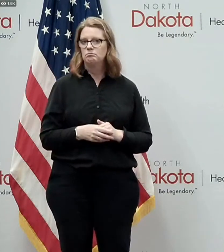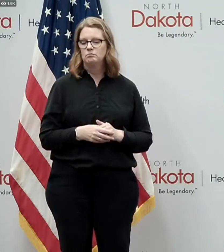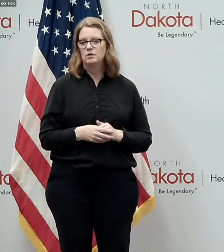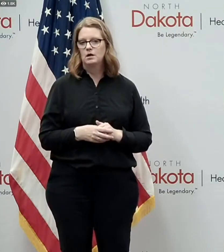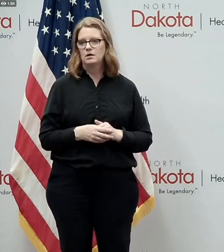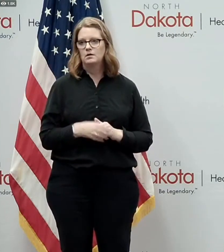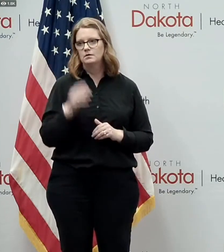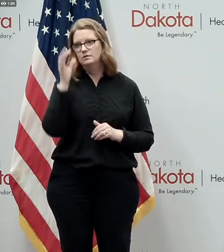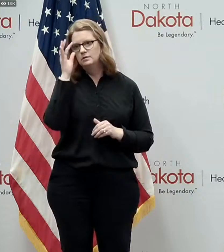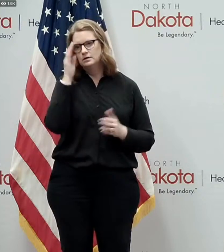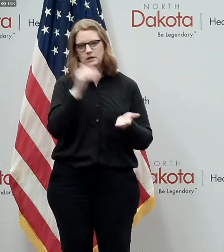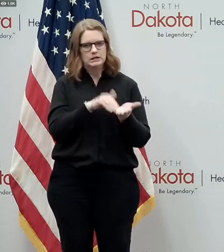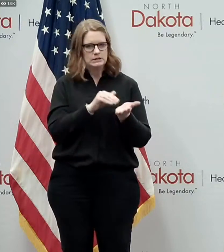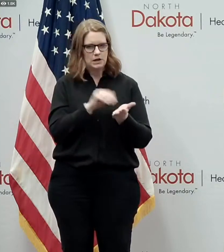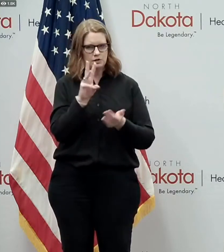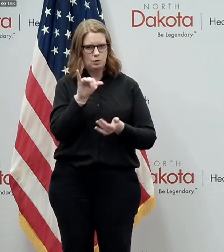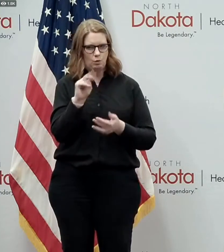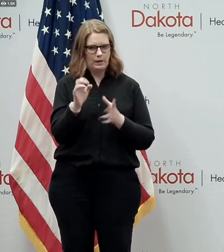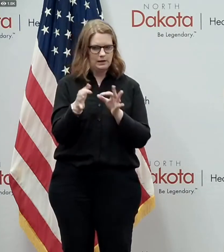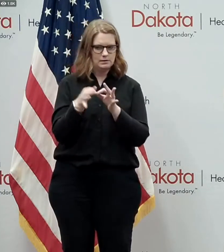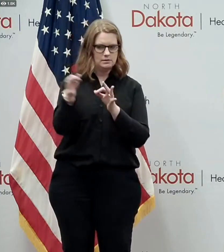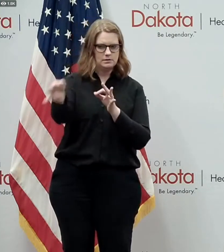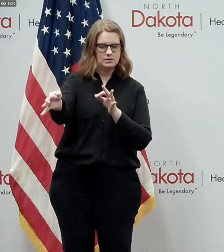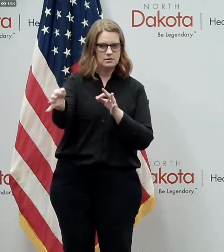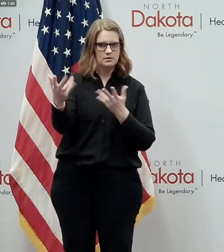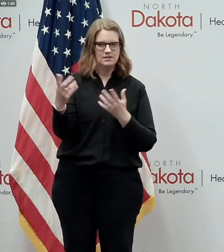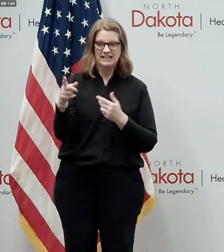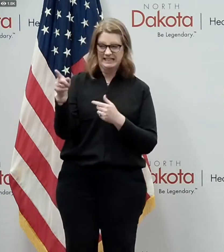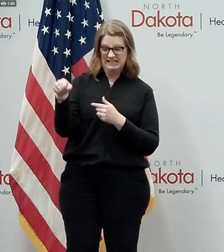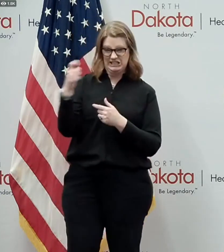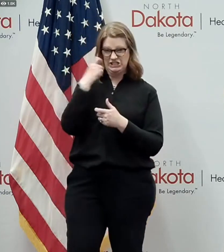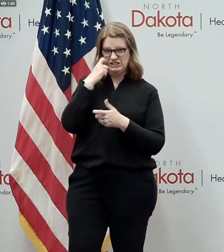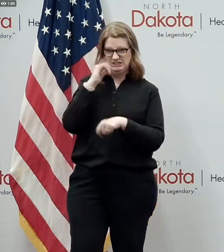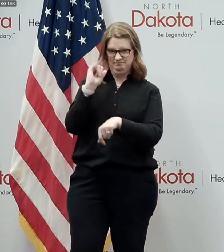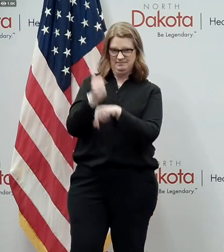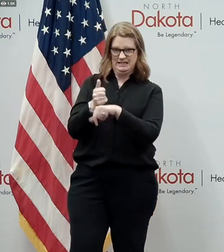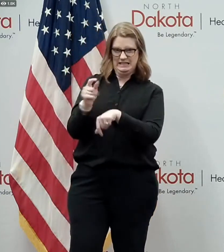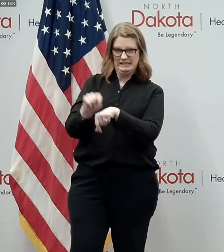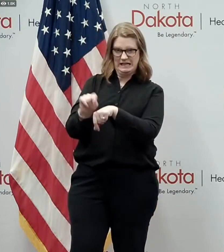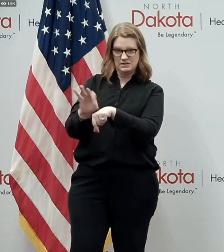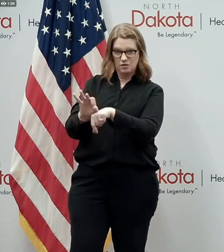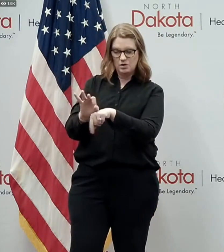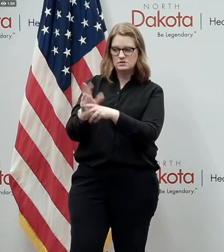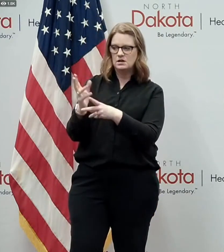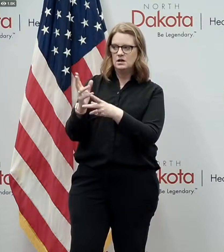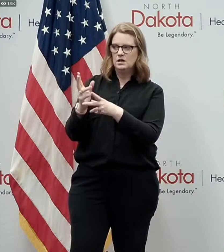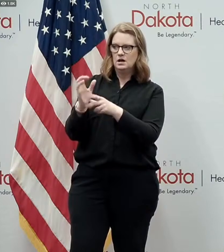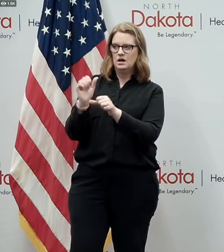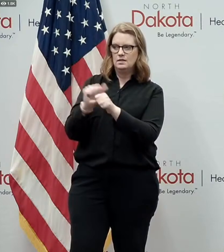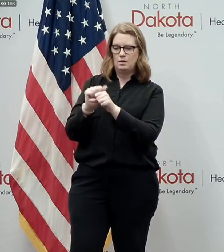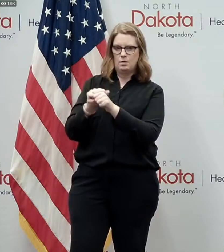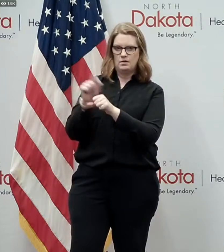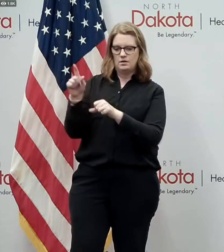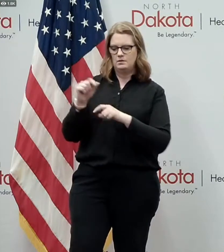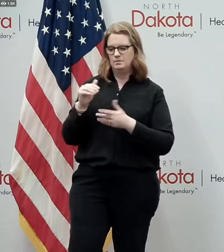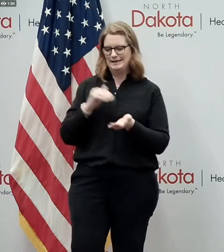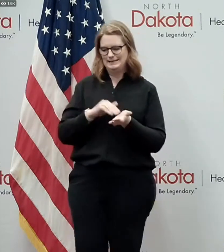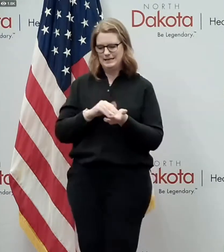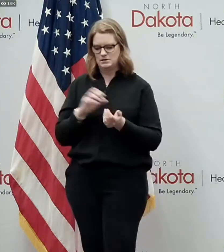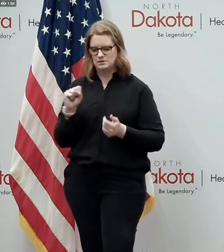that Dr. Wynn's a little further out because they're just getting the task force going and they're working on really more long-term things. Dr.